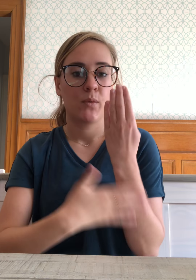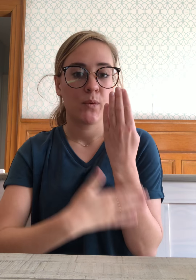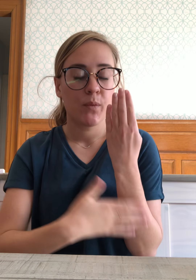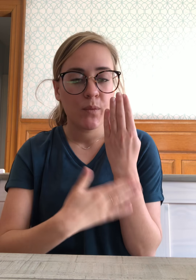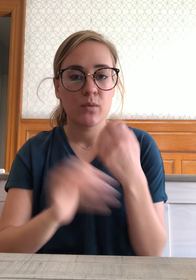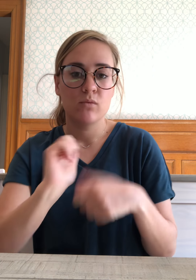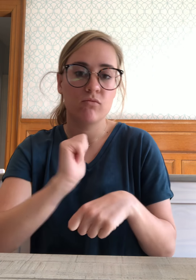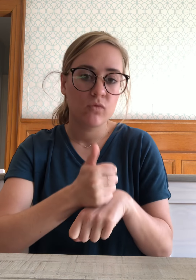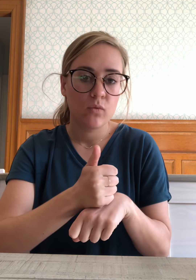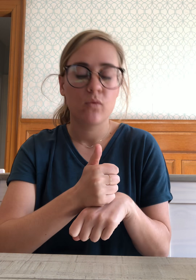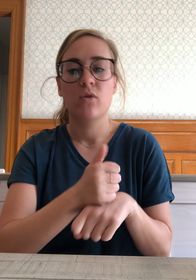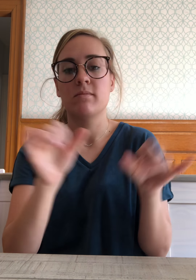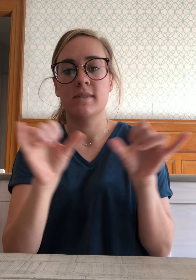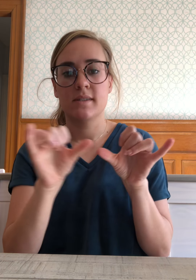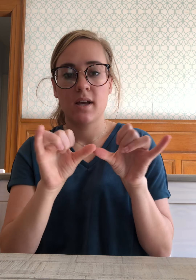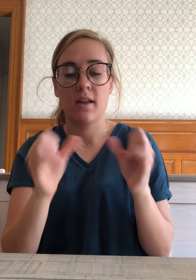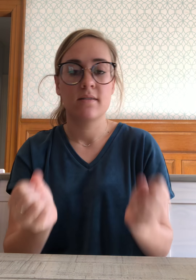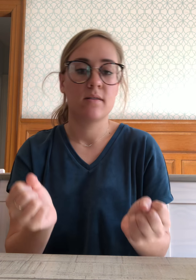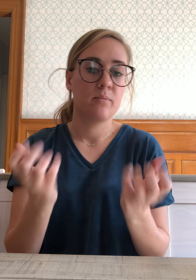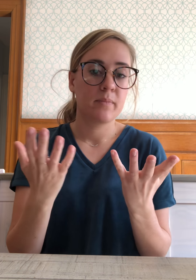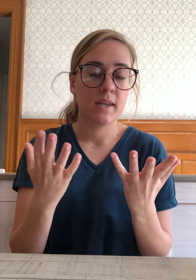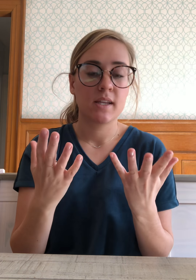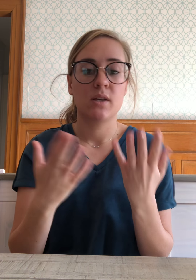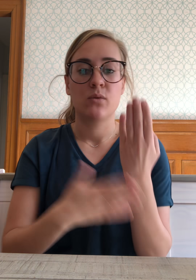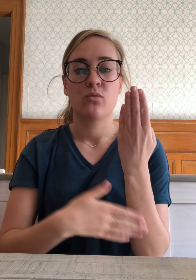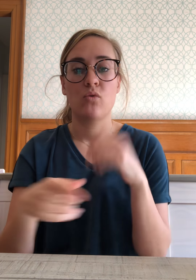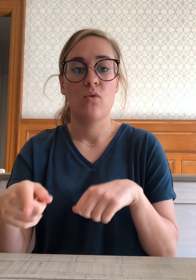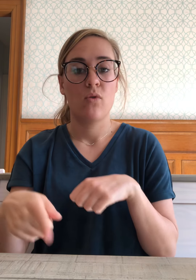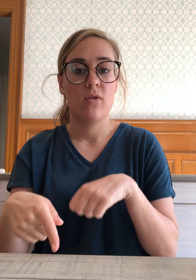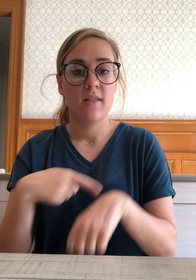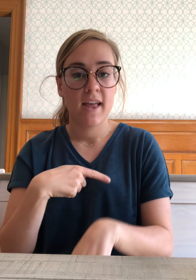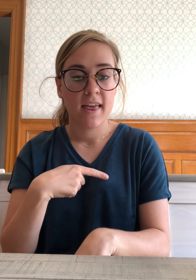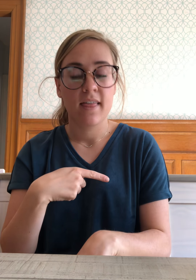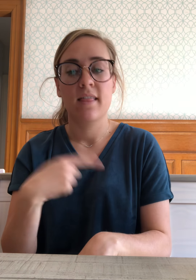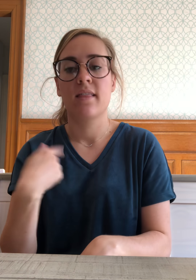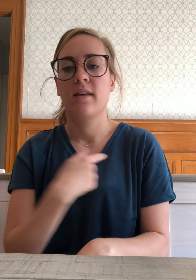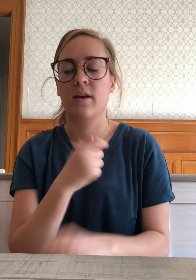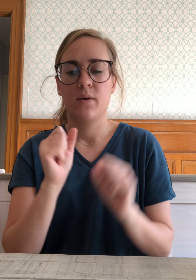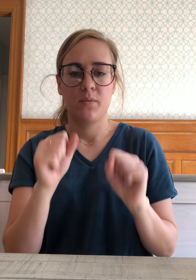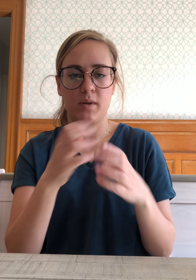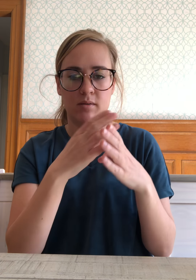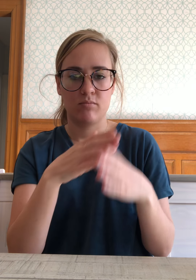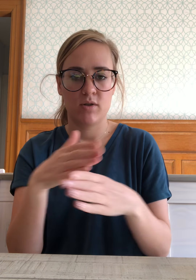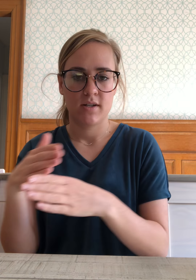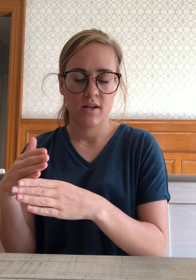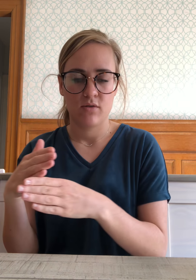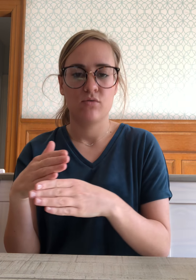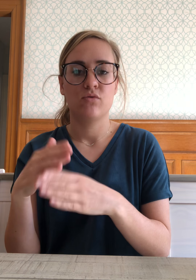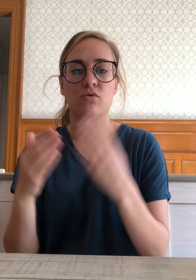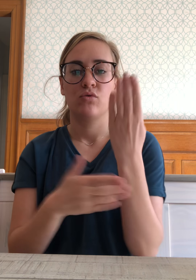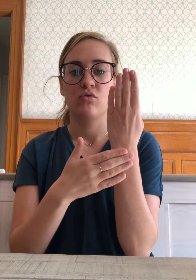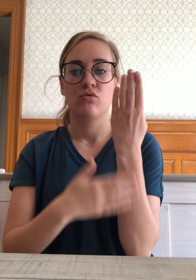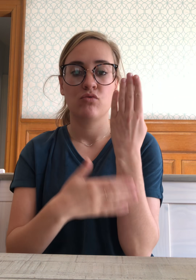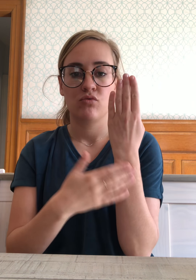number, root length. Quite simply, we can break this down into root surface area. The more root